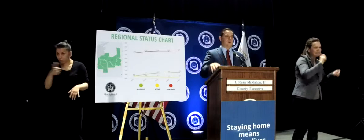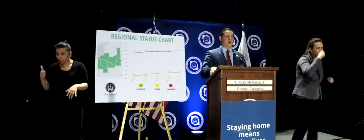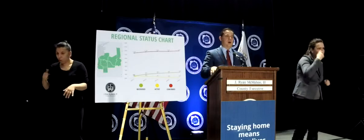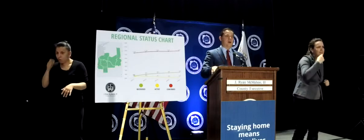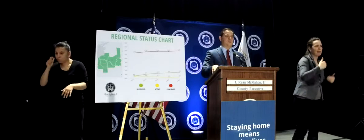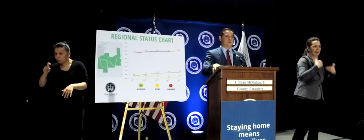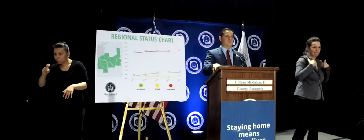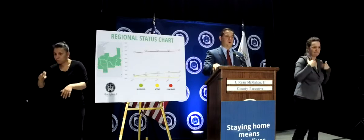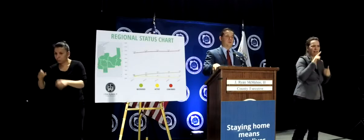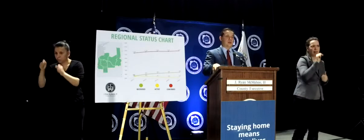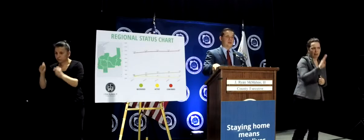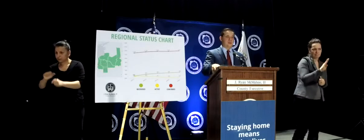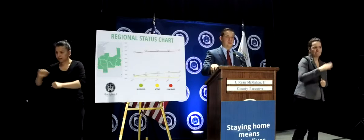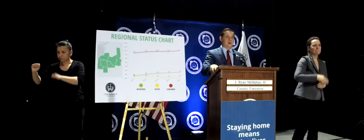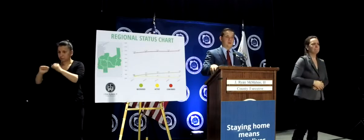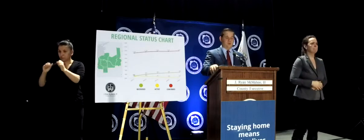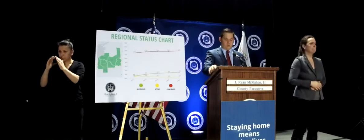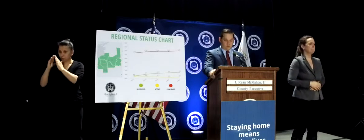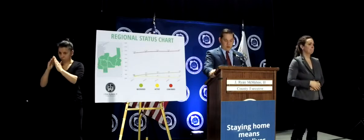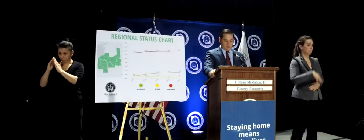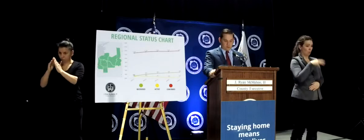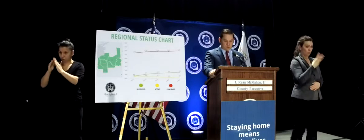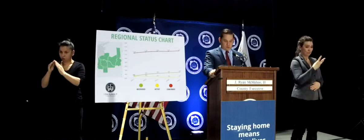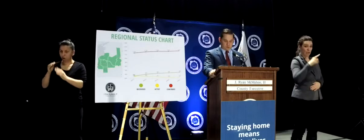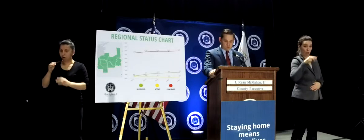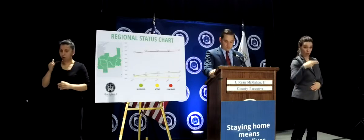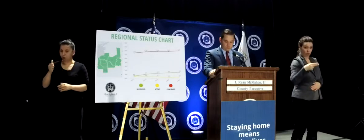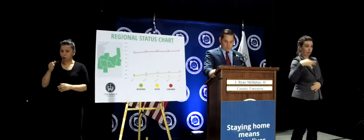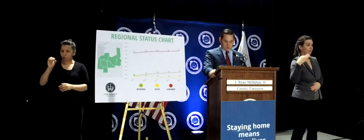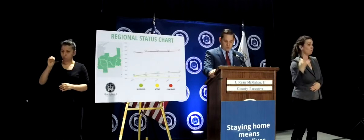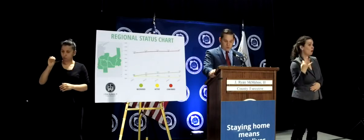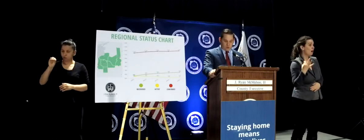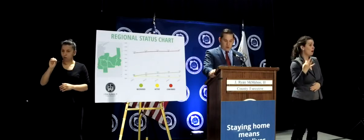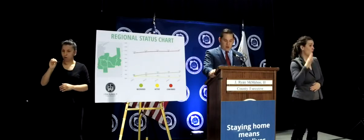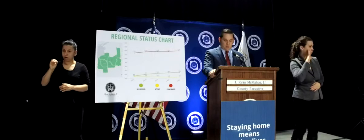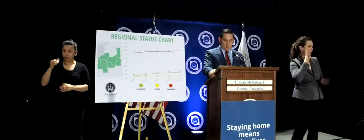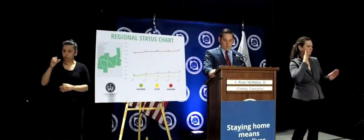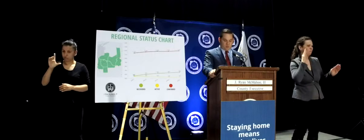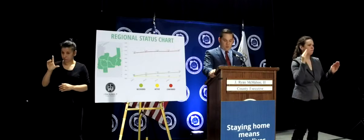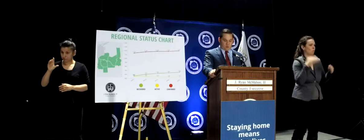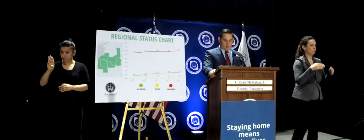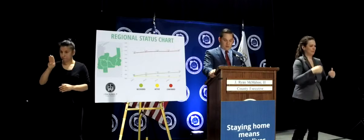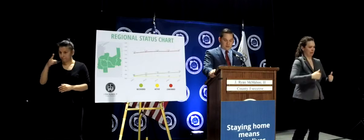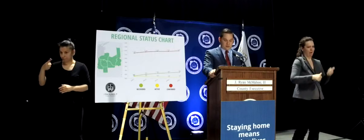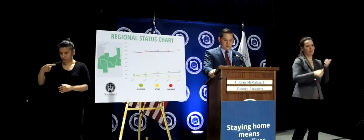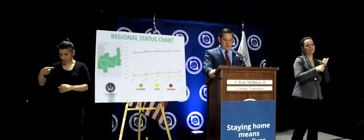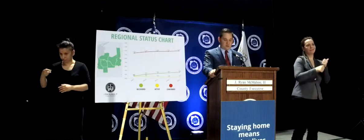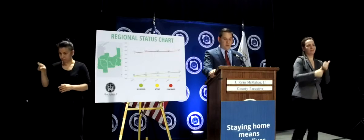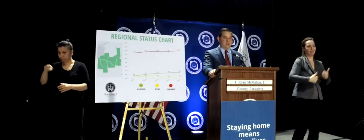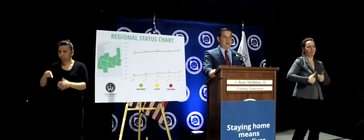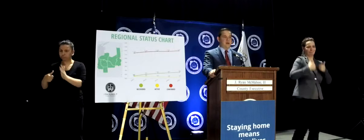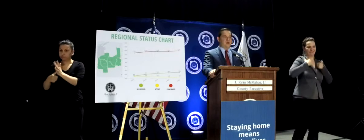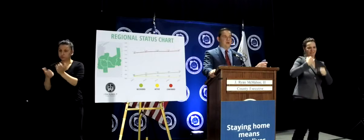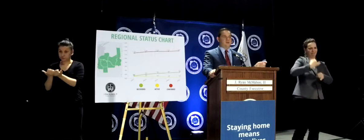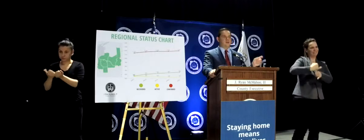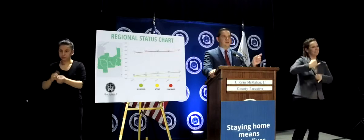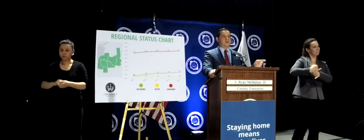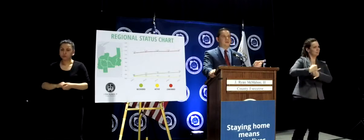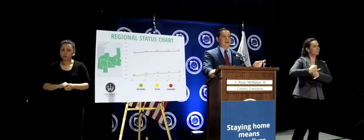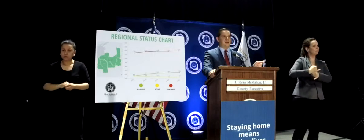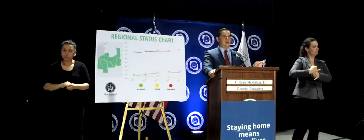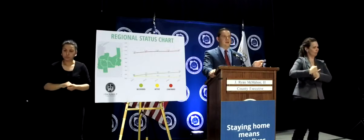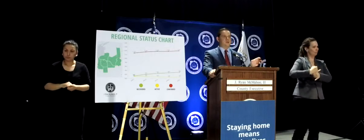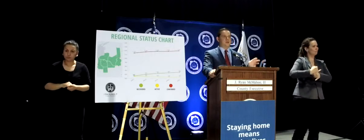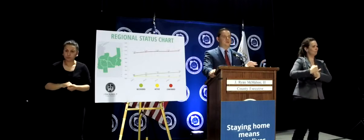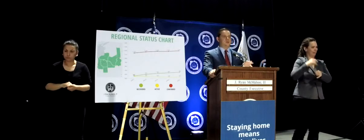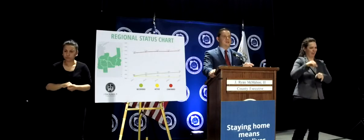proactive hunt of COVID-19 in our vulnerable populations. Moving forward, we're going to continue to look at areas and look at